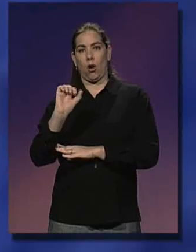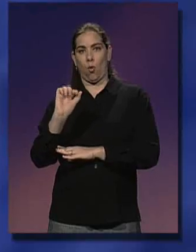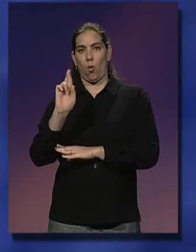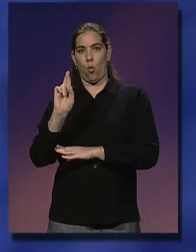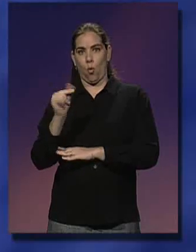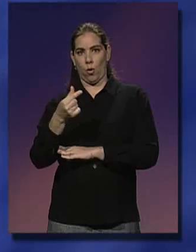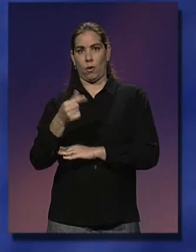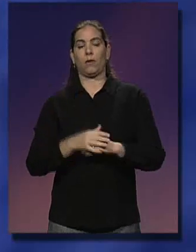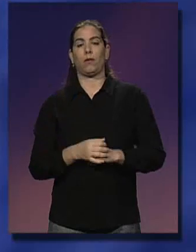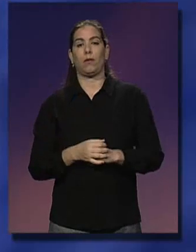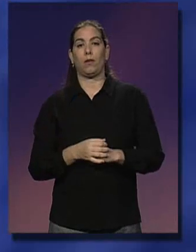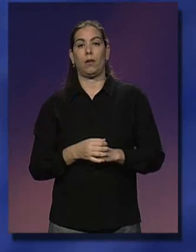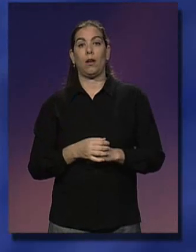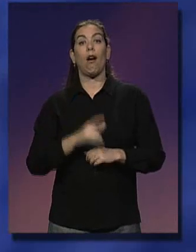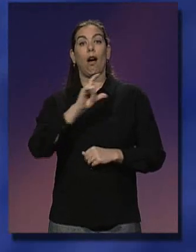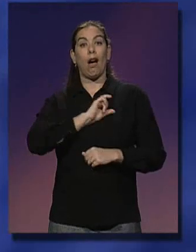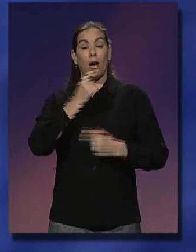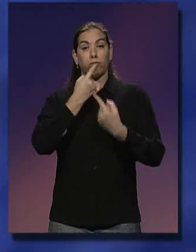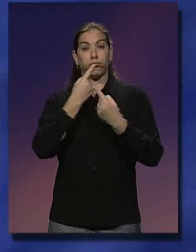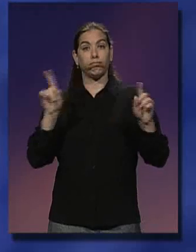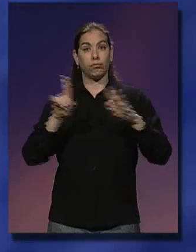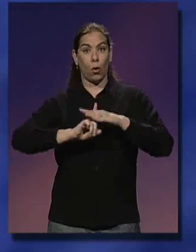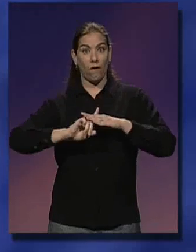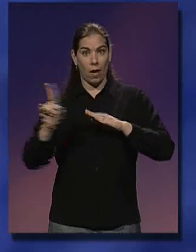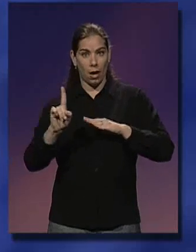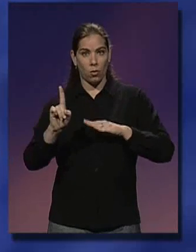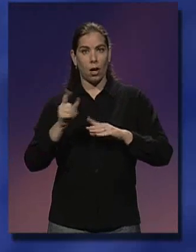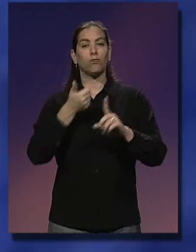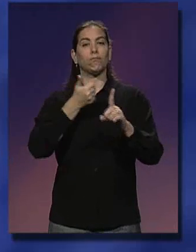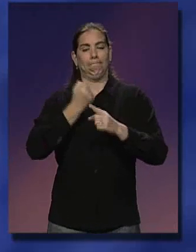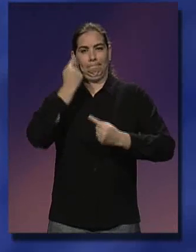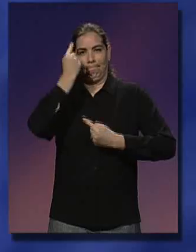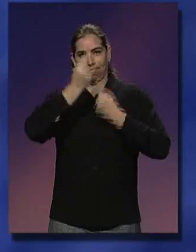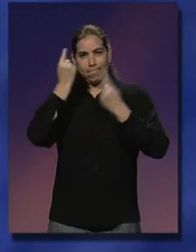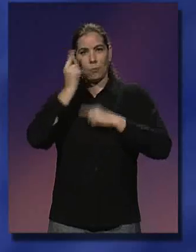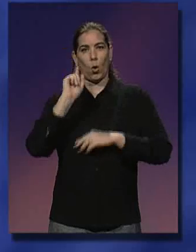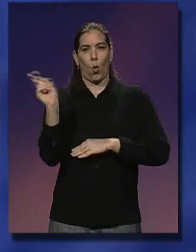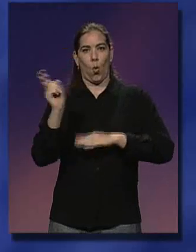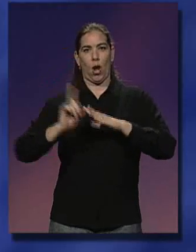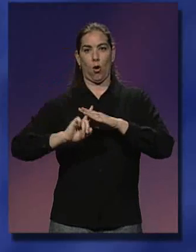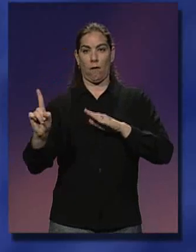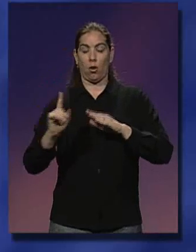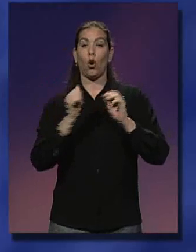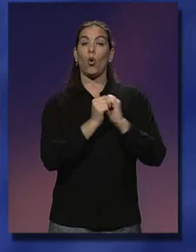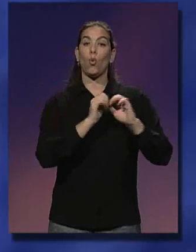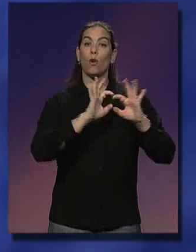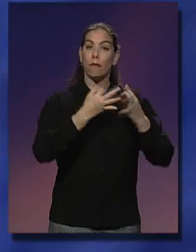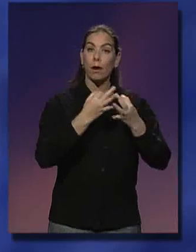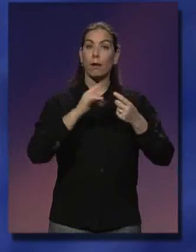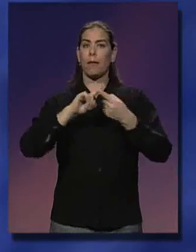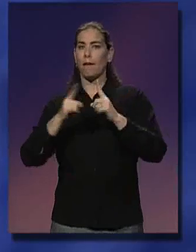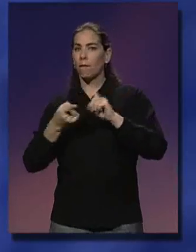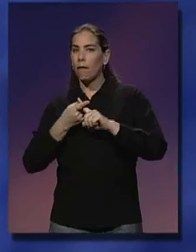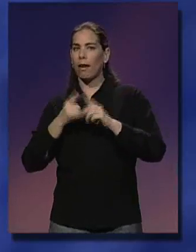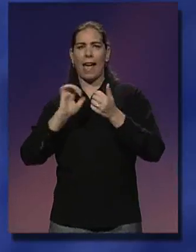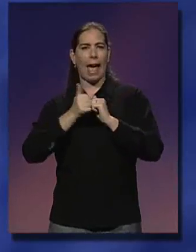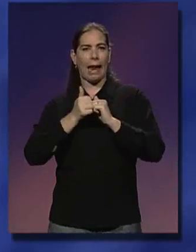If local officials call for an evacuation, consider whether you want to shelter with friends and family and how that would work for